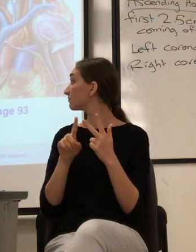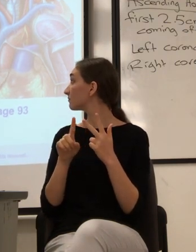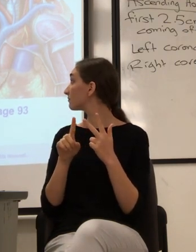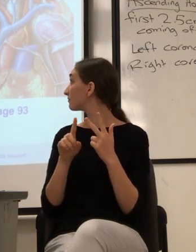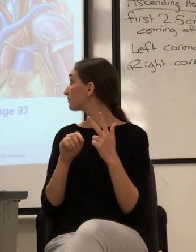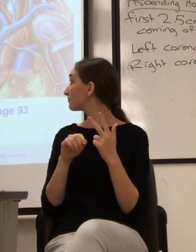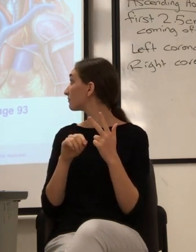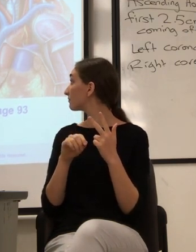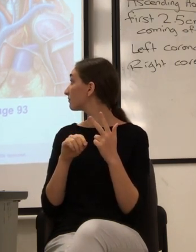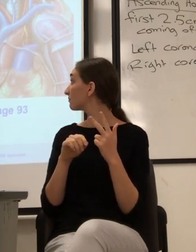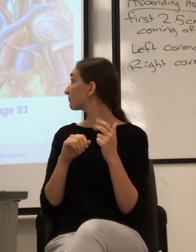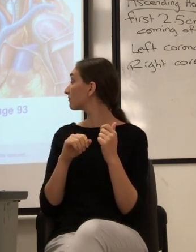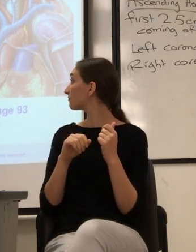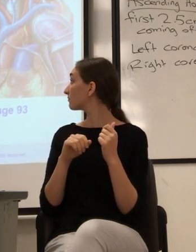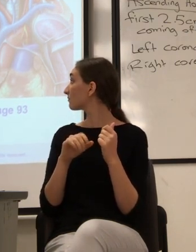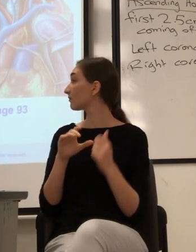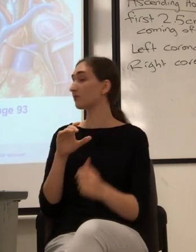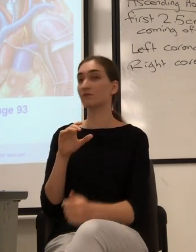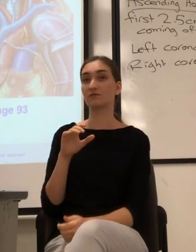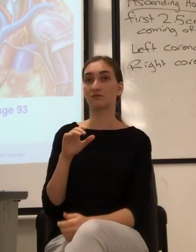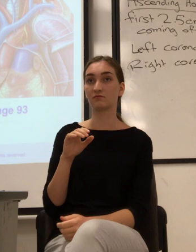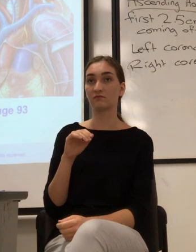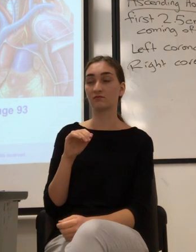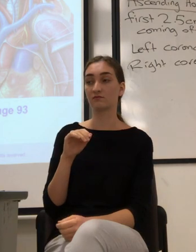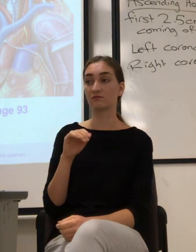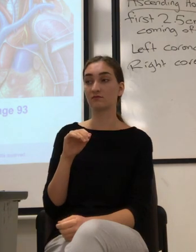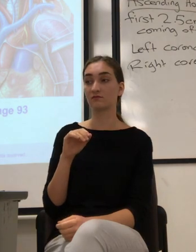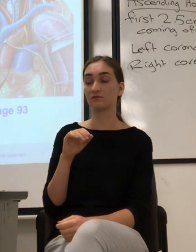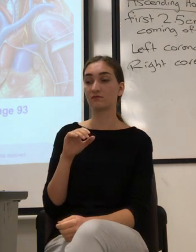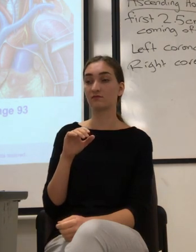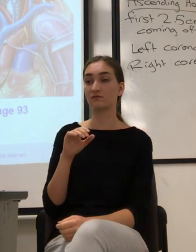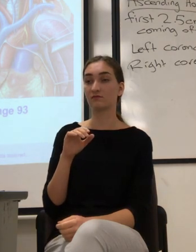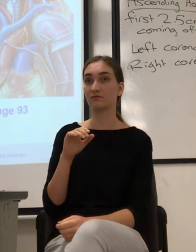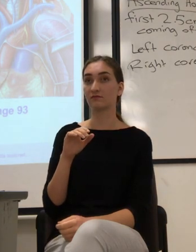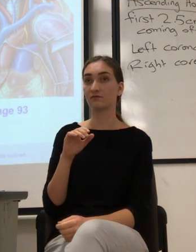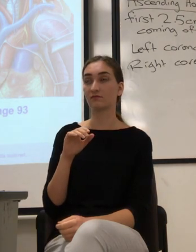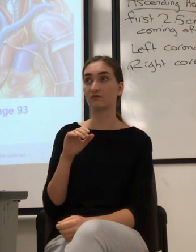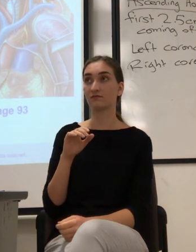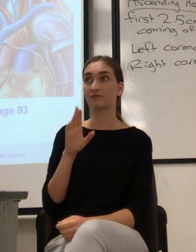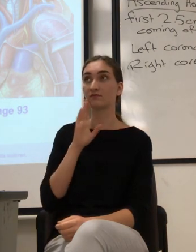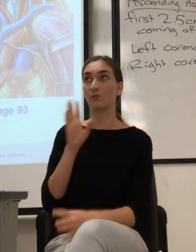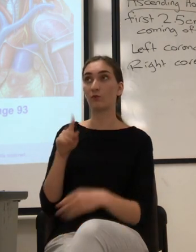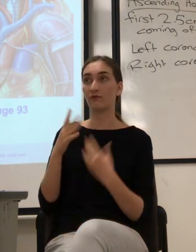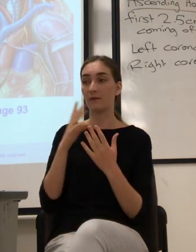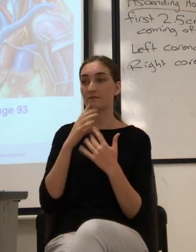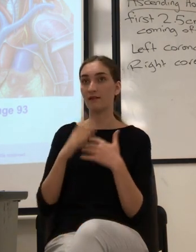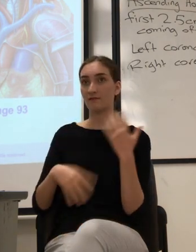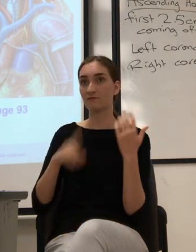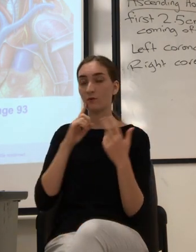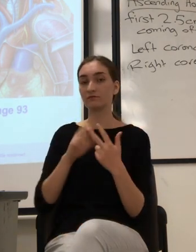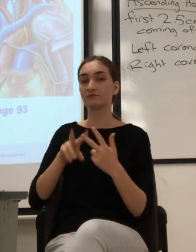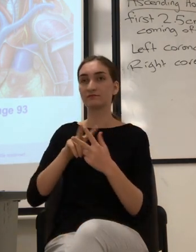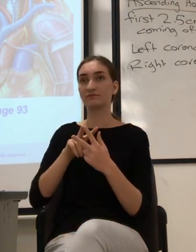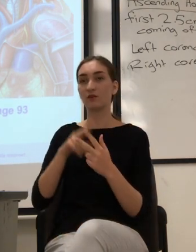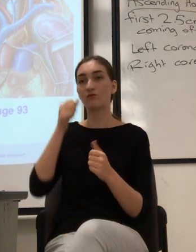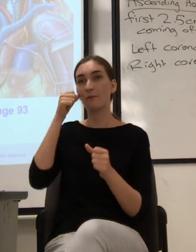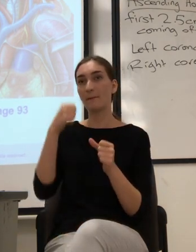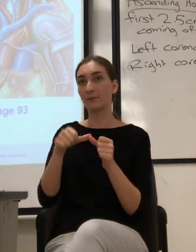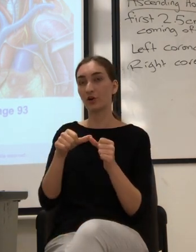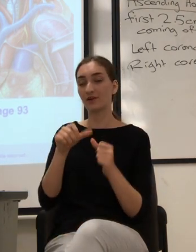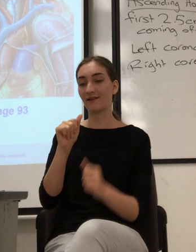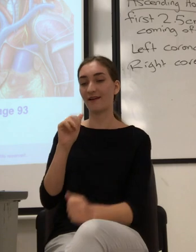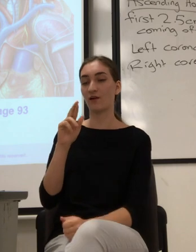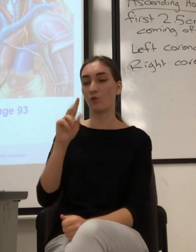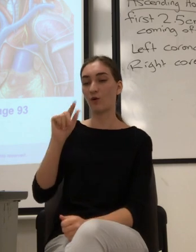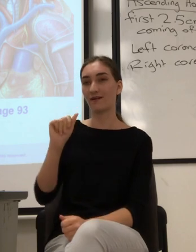subclavian, okay? And again, why is that? Because remember, the aorta is a